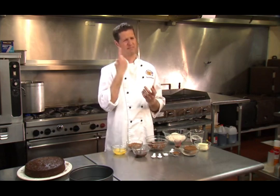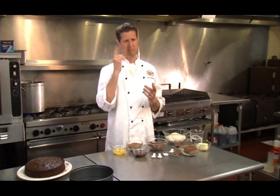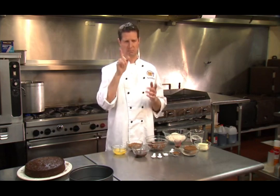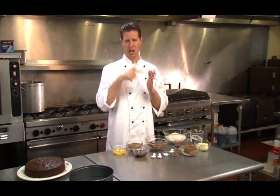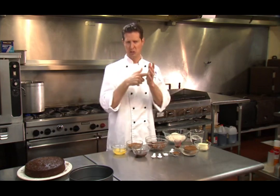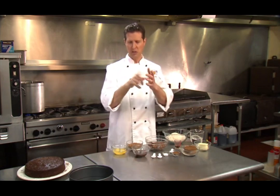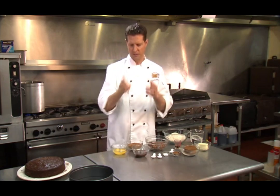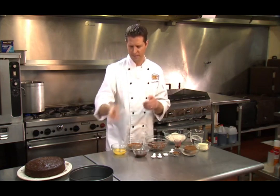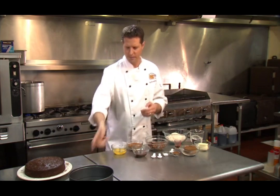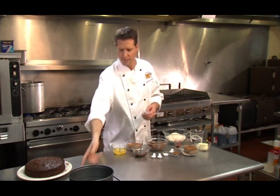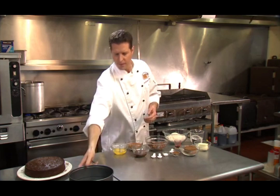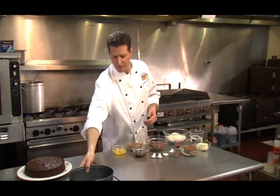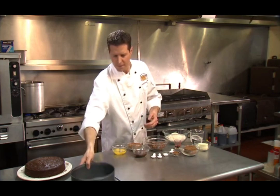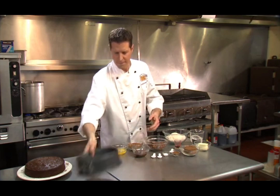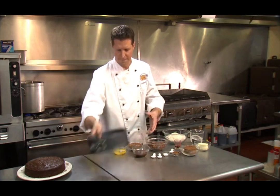show you.